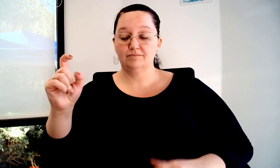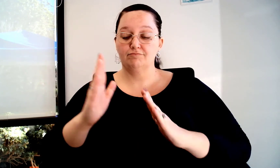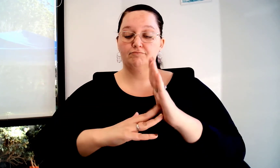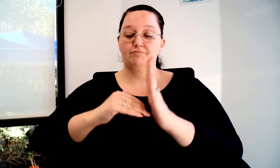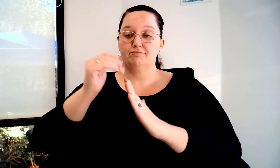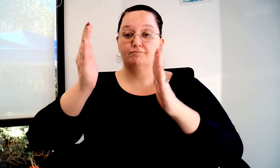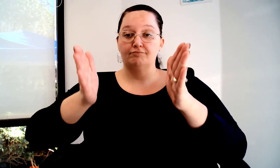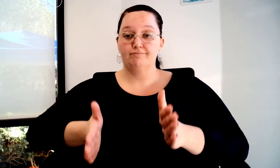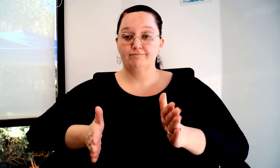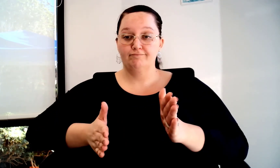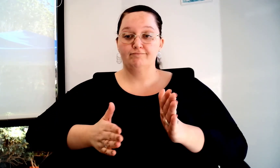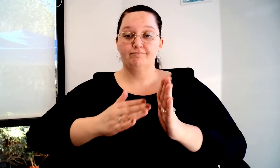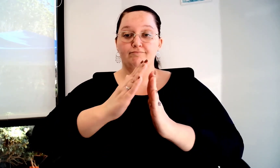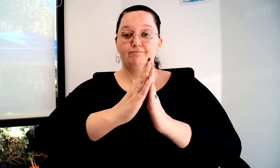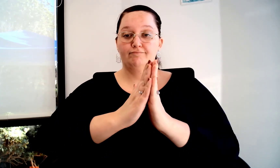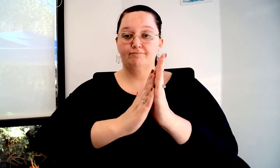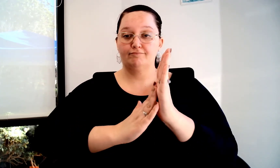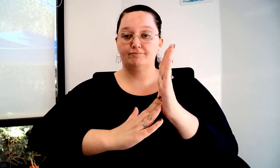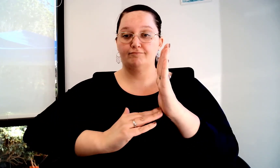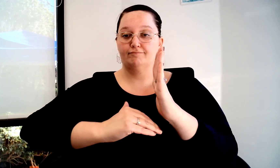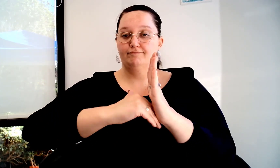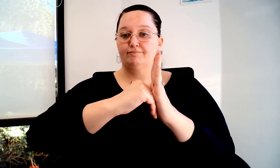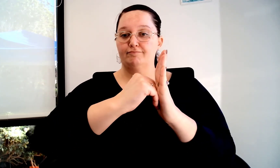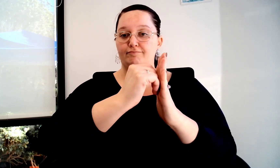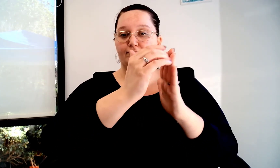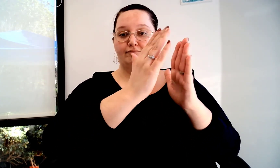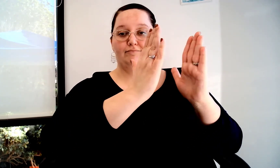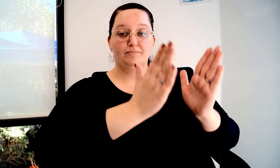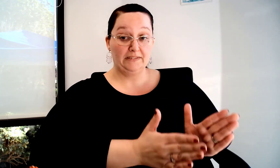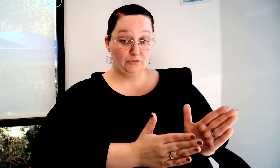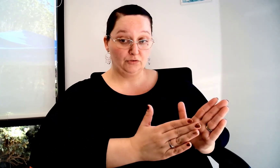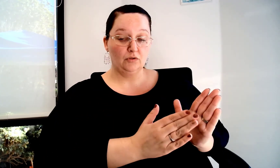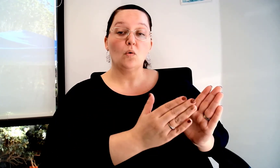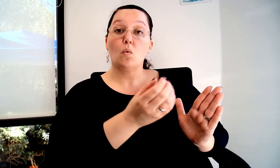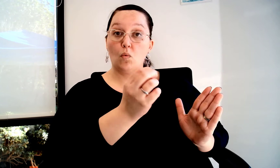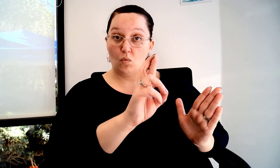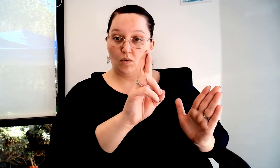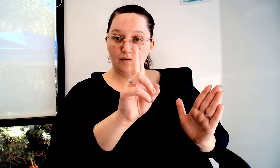If you add an agent suffix, painter.